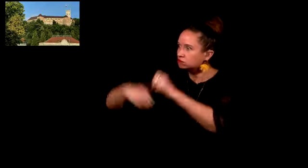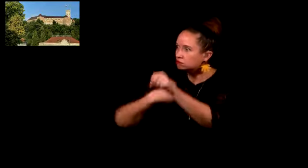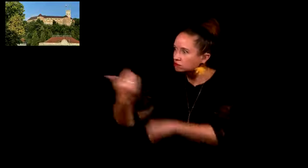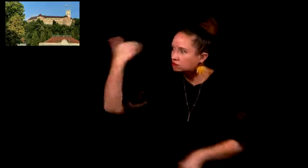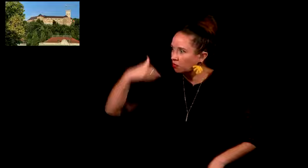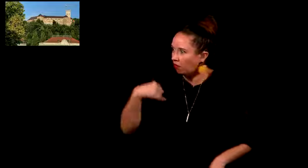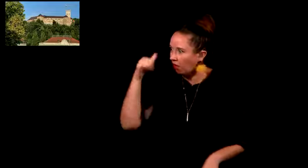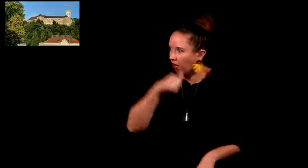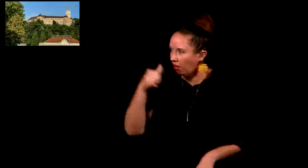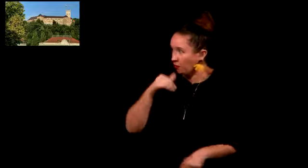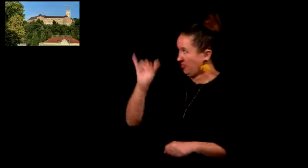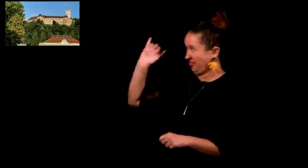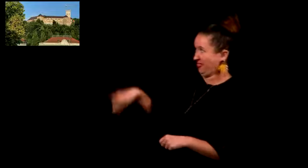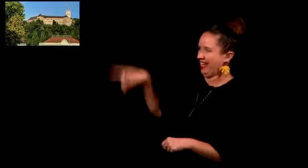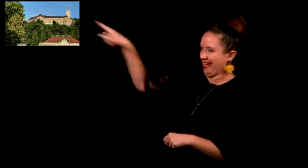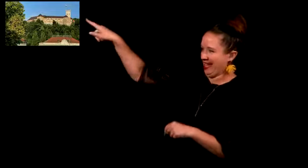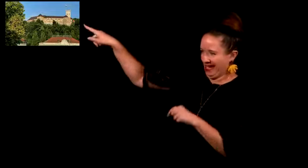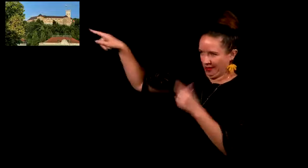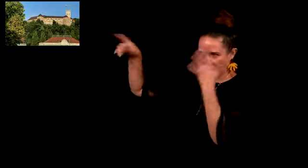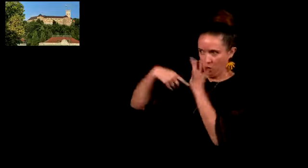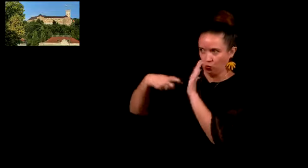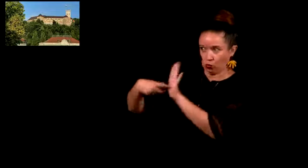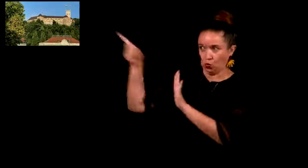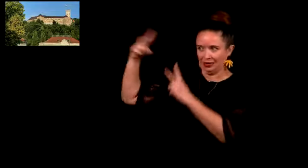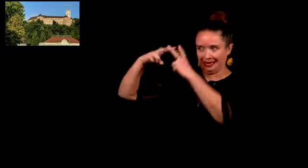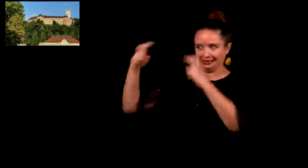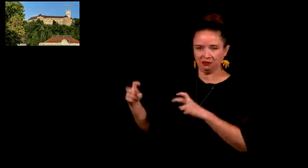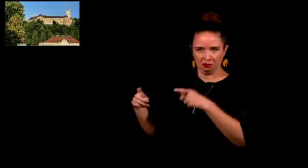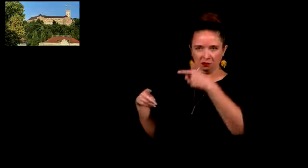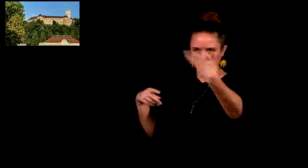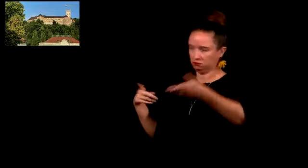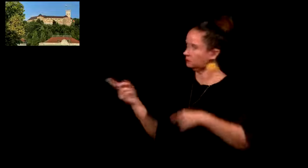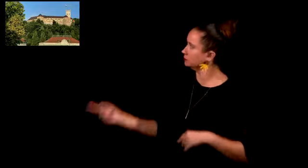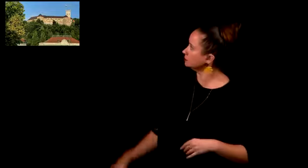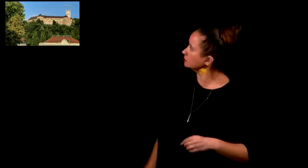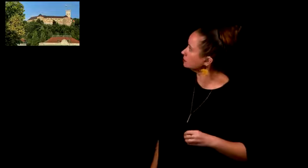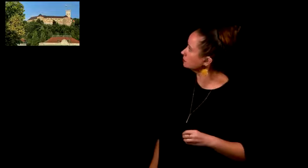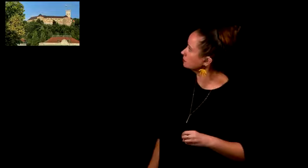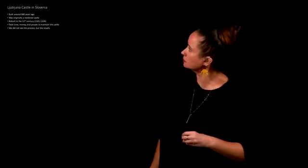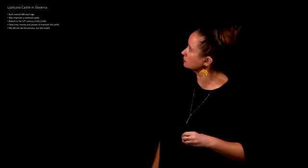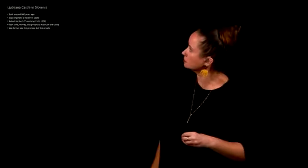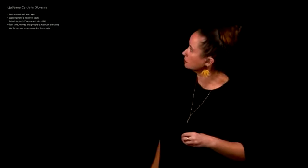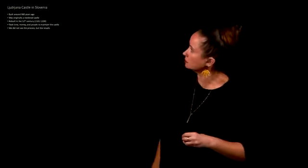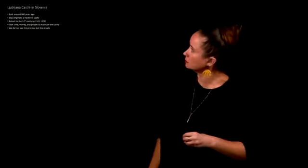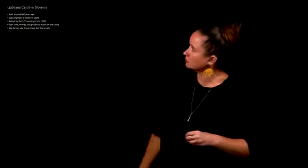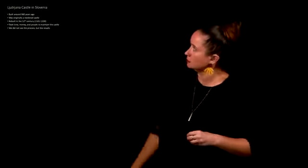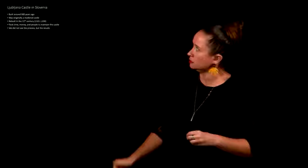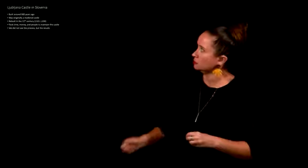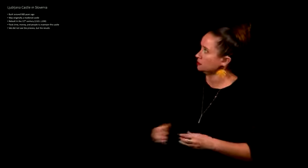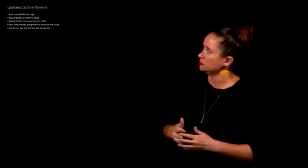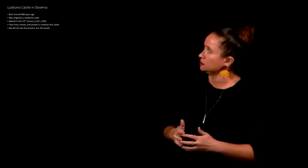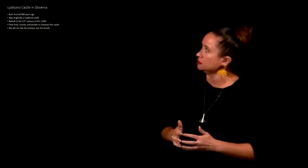ago, where the stones were actually placed, you know, and to see these castles.